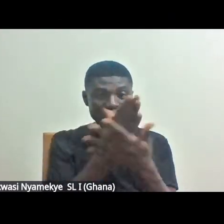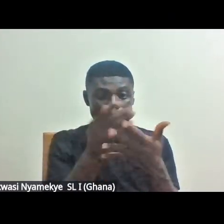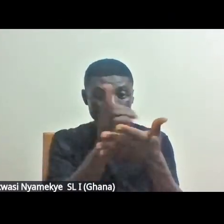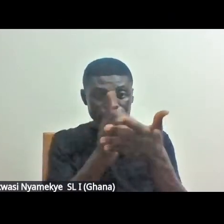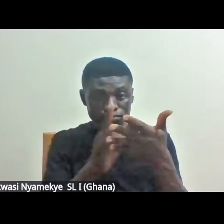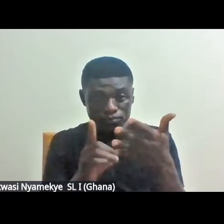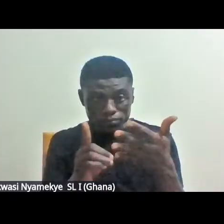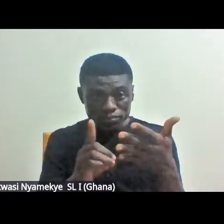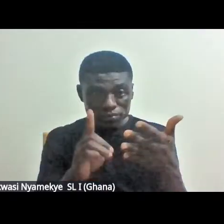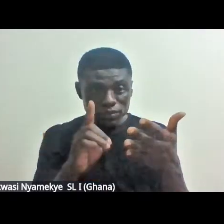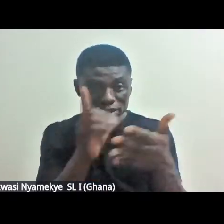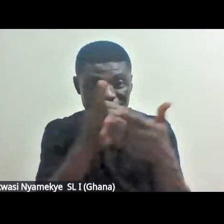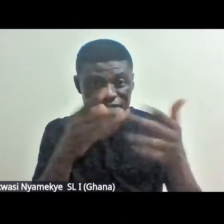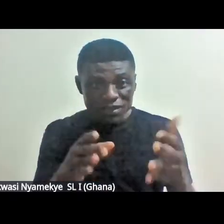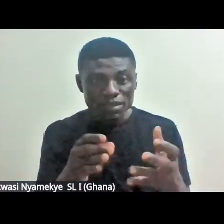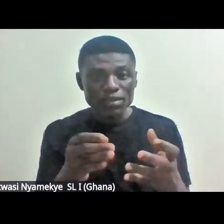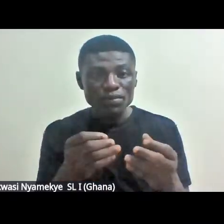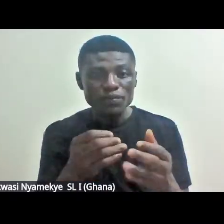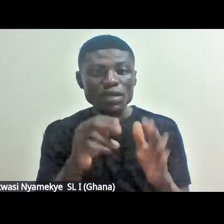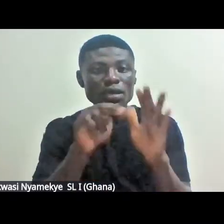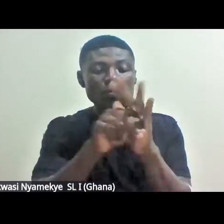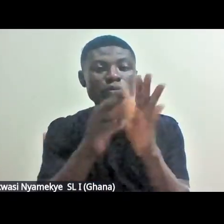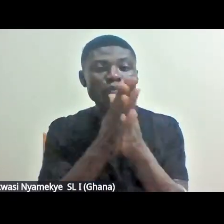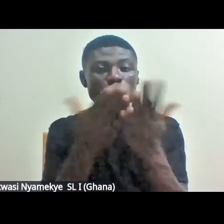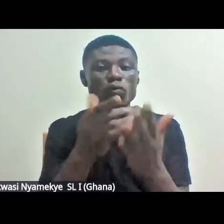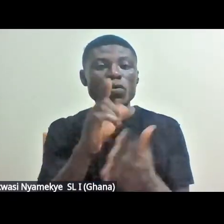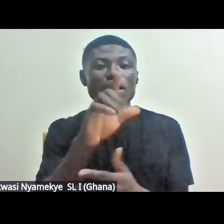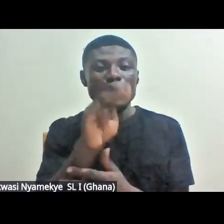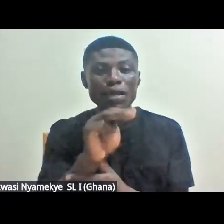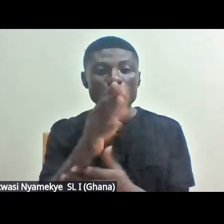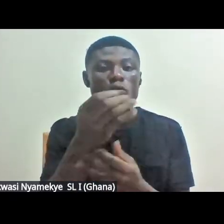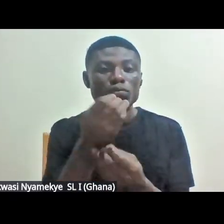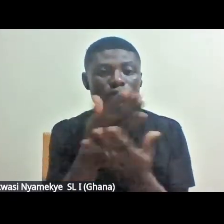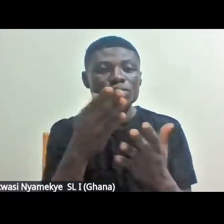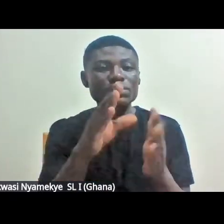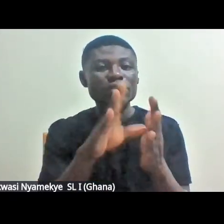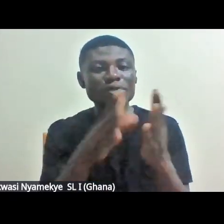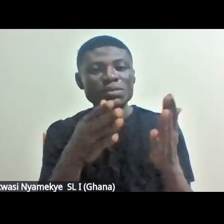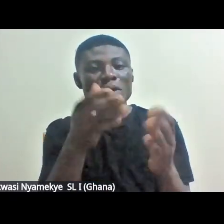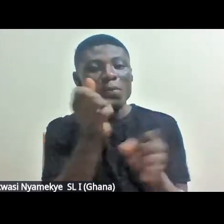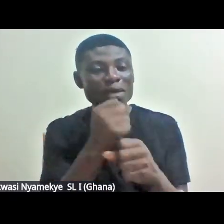Nano Banana Pro, that then do Nano Banana.